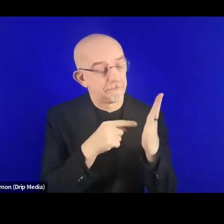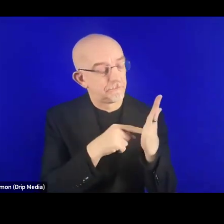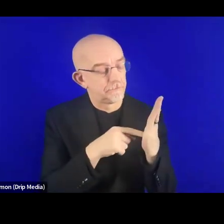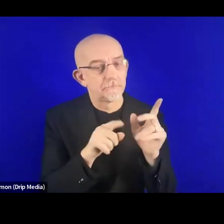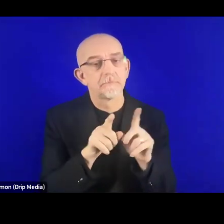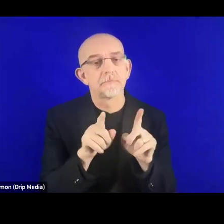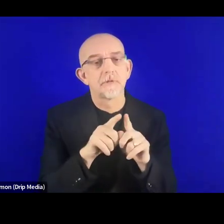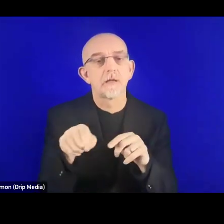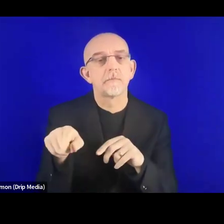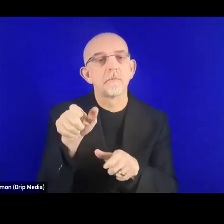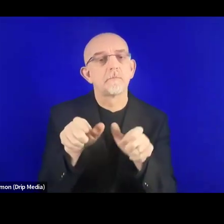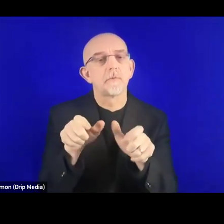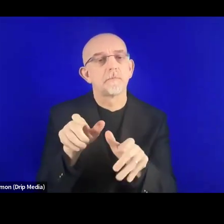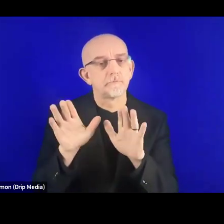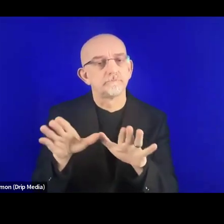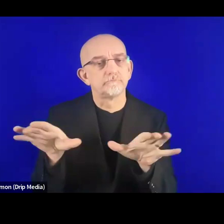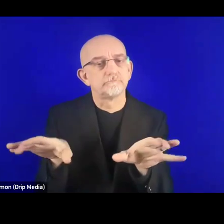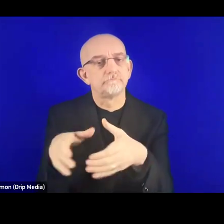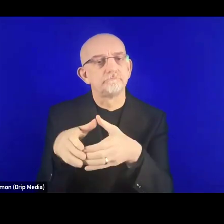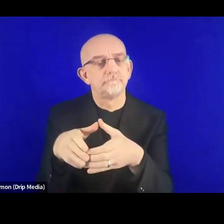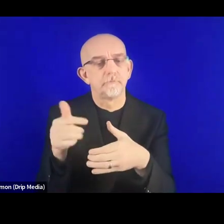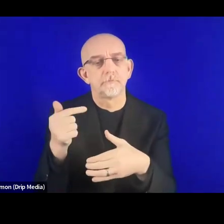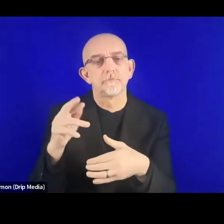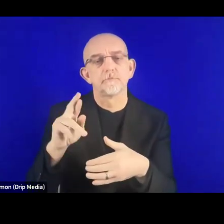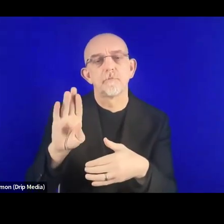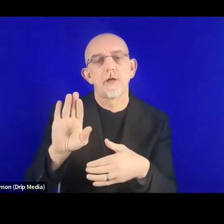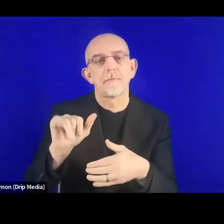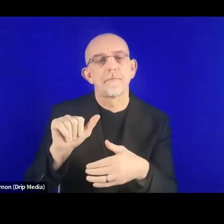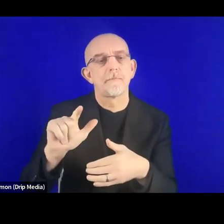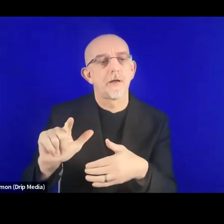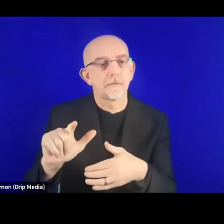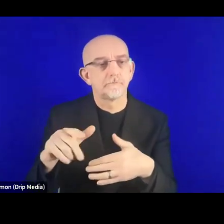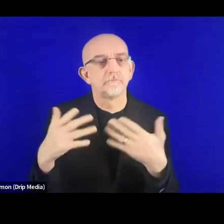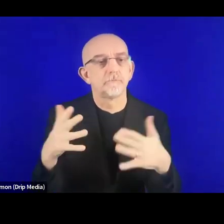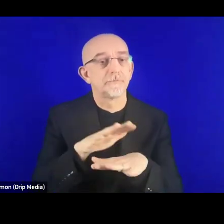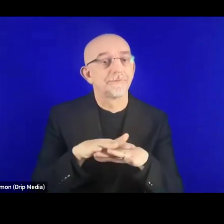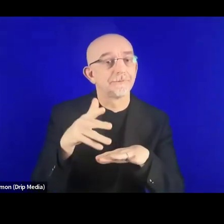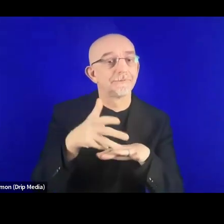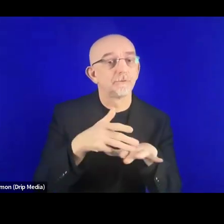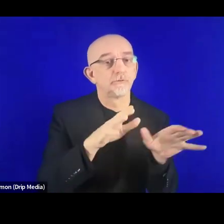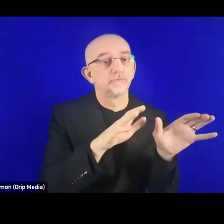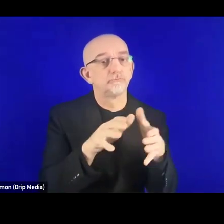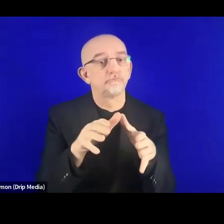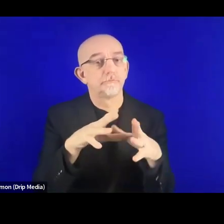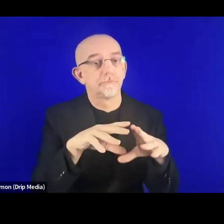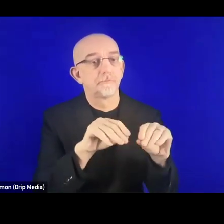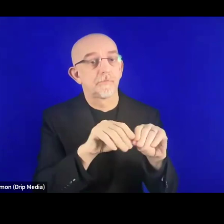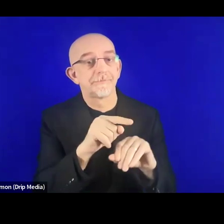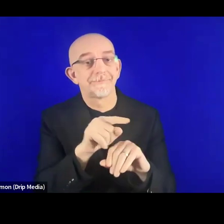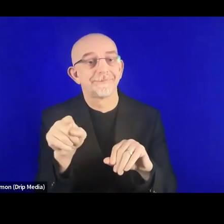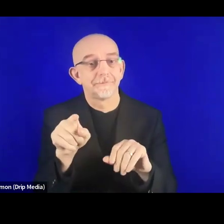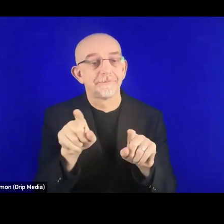with disabilities, especially since we're talking quite a bit about disability inclusion today. So they are also considered as a